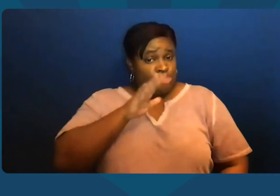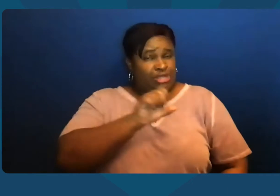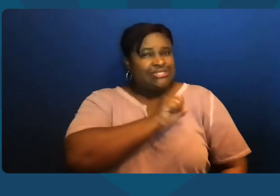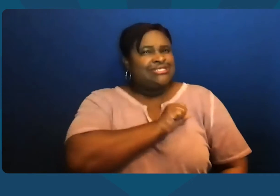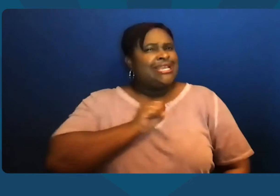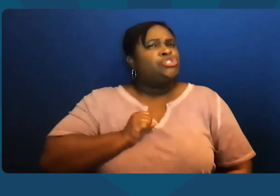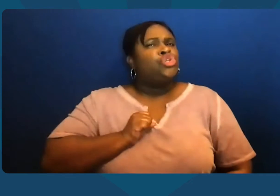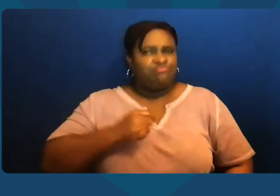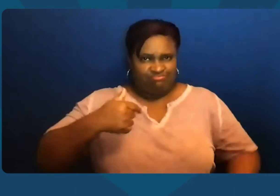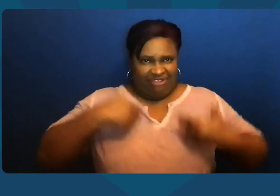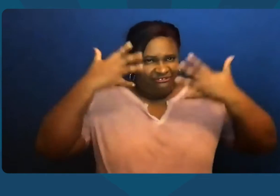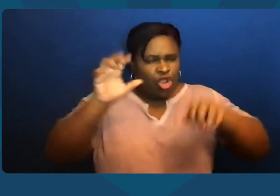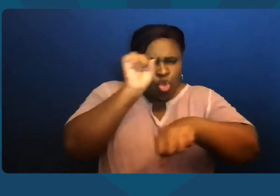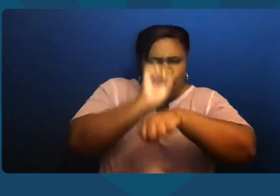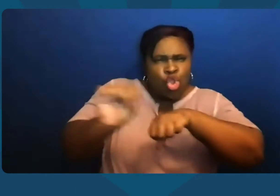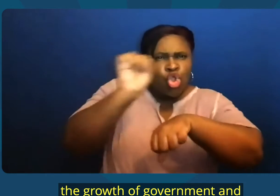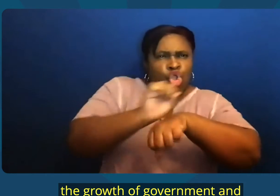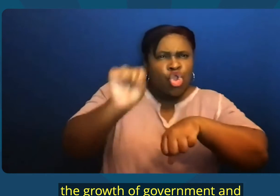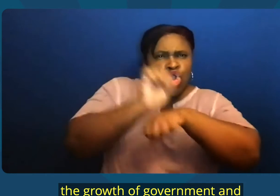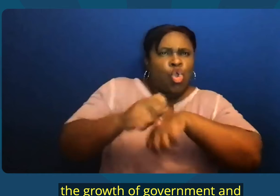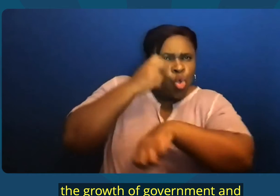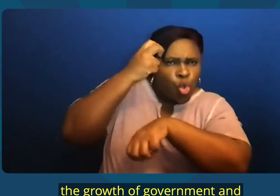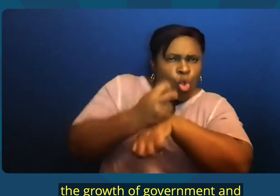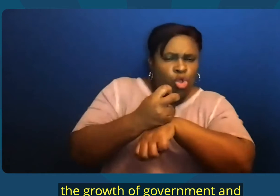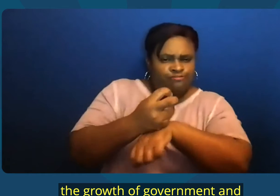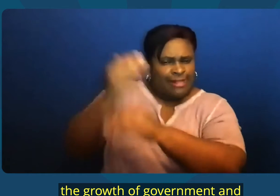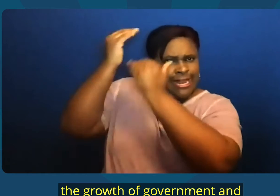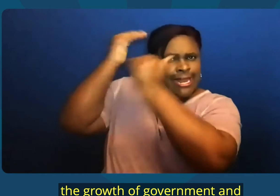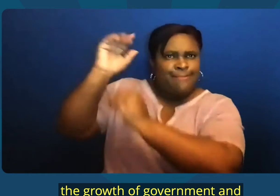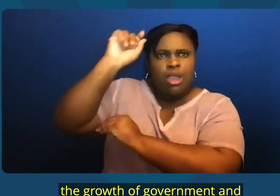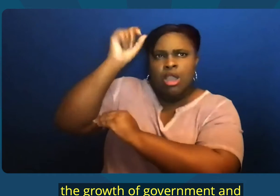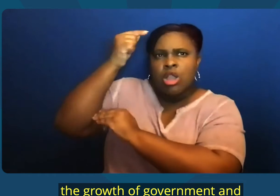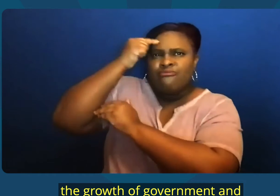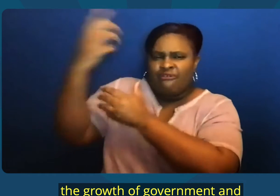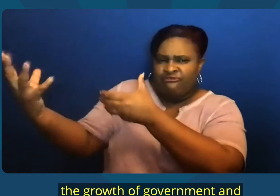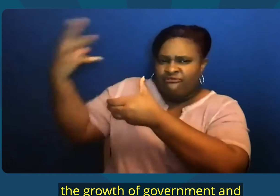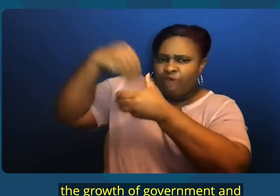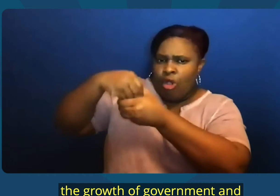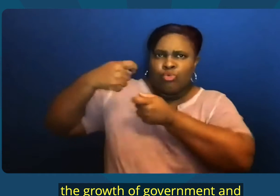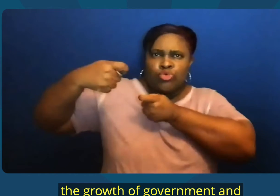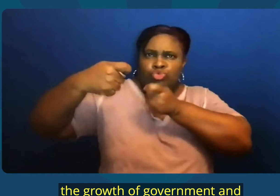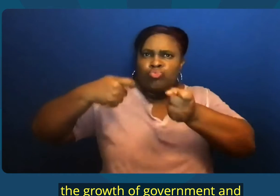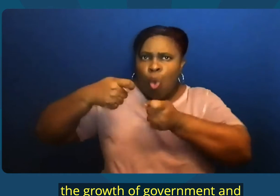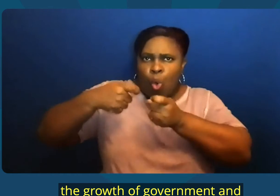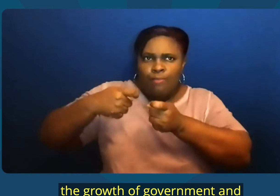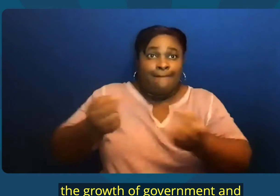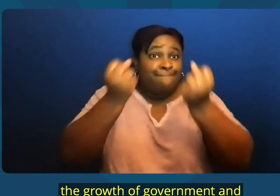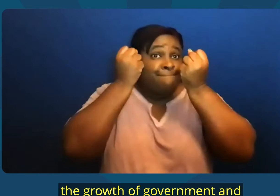As your senator, I have worked to restrain the growth of government and the burdensome regulations